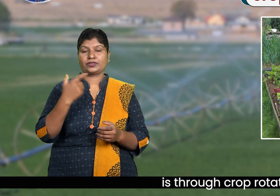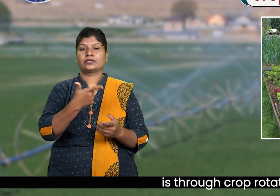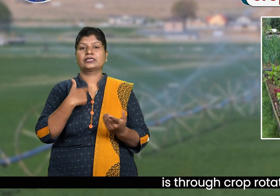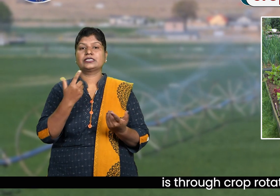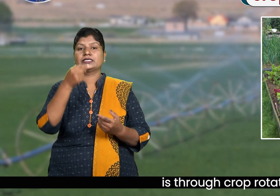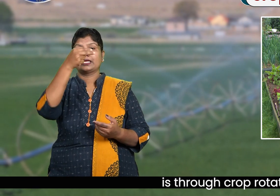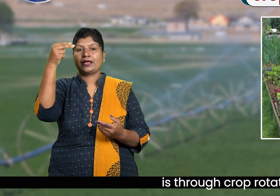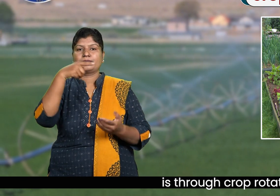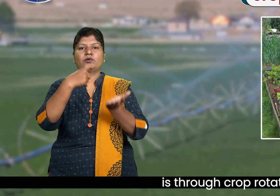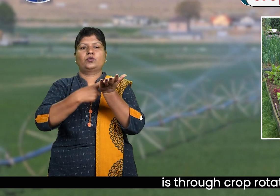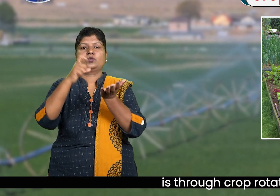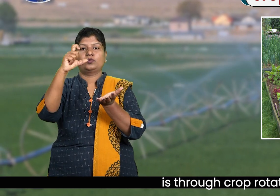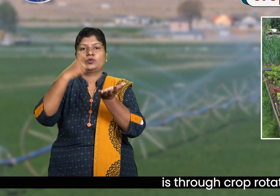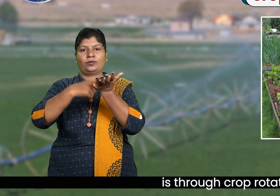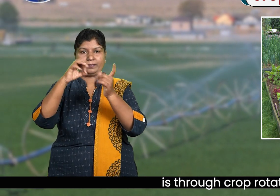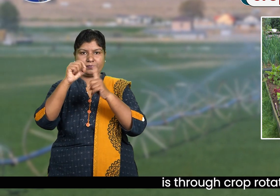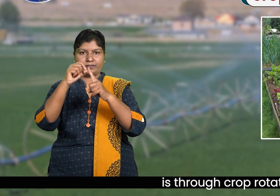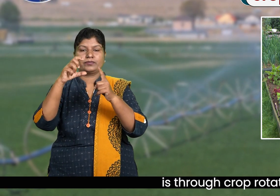rotation.